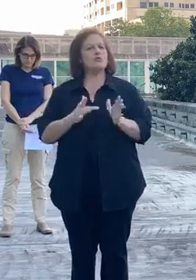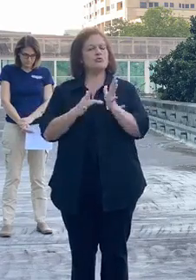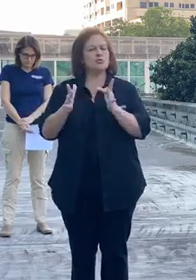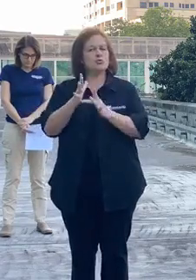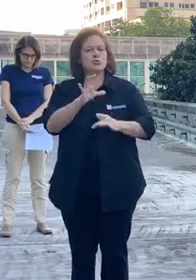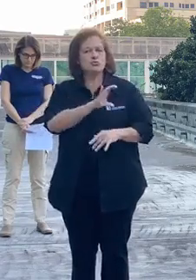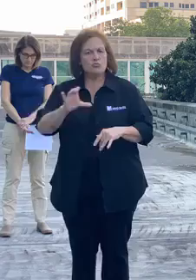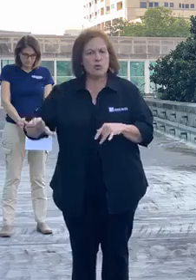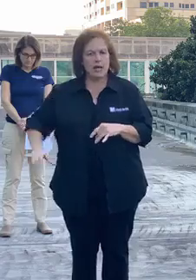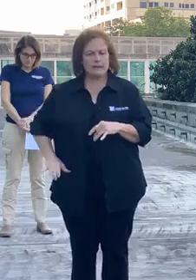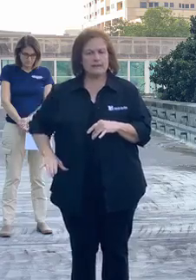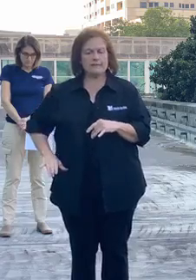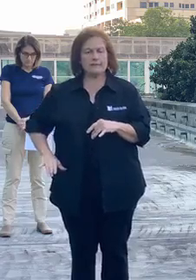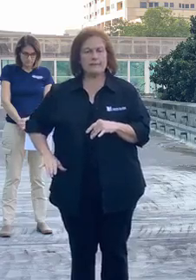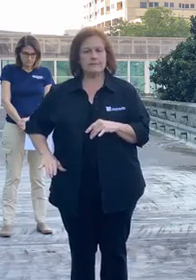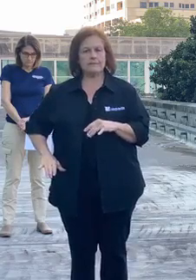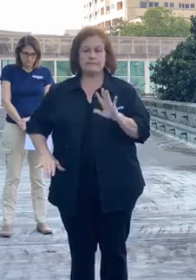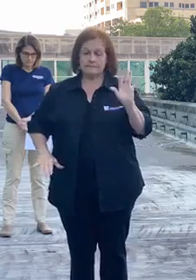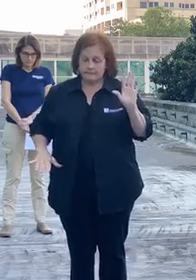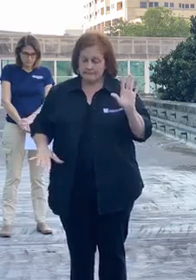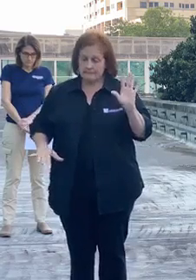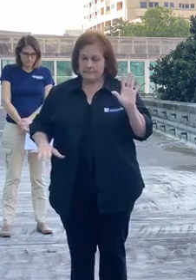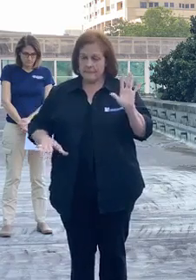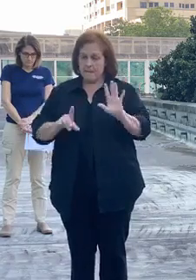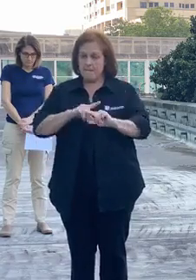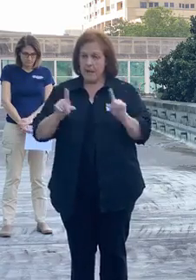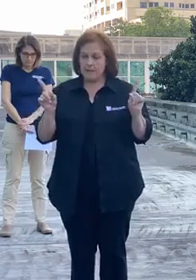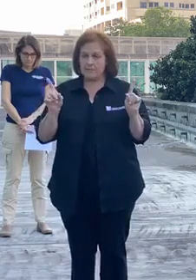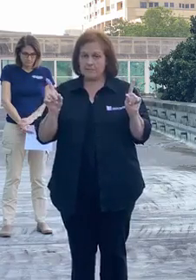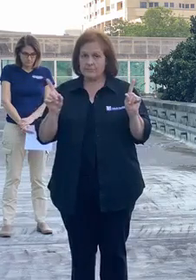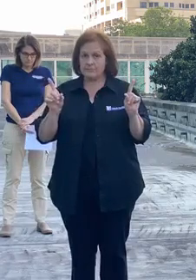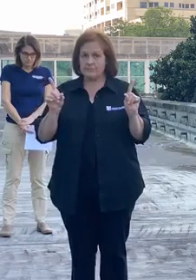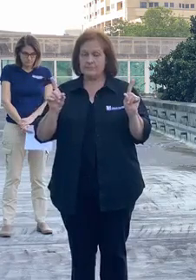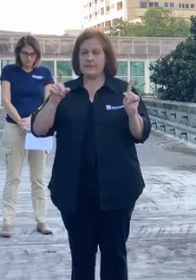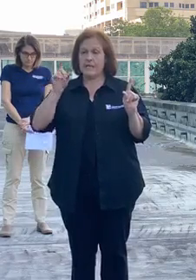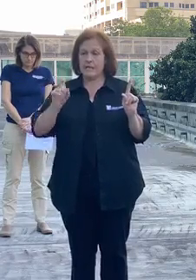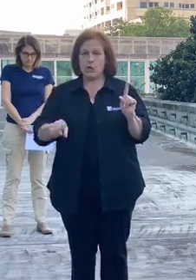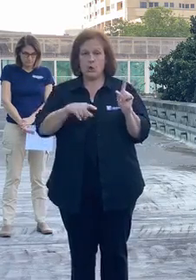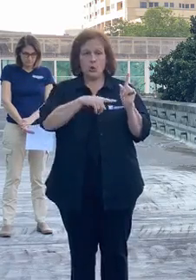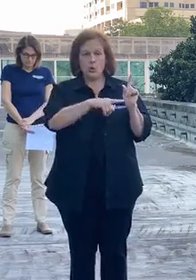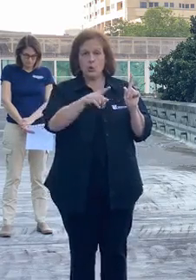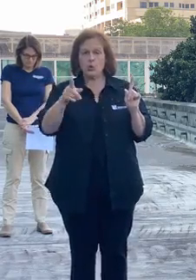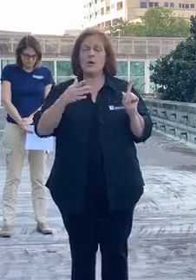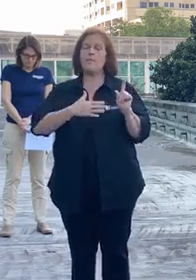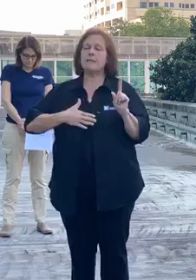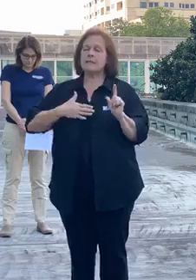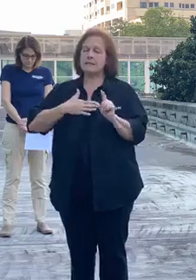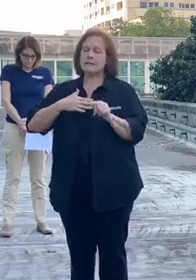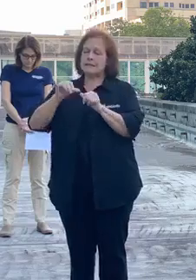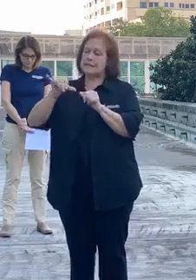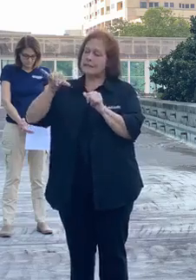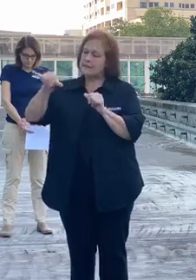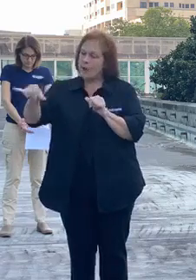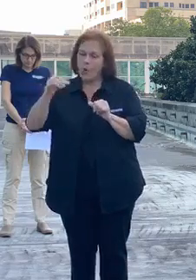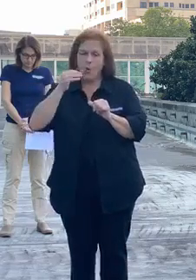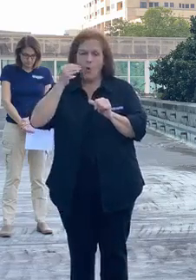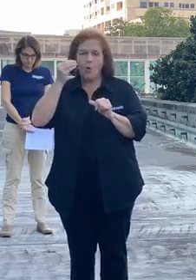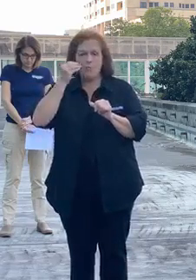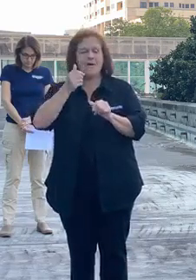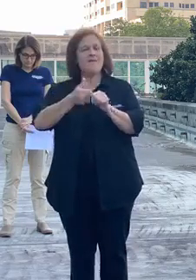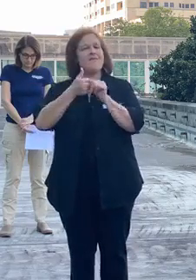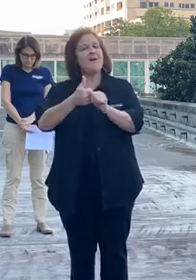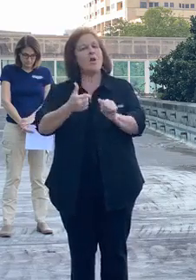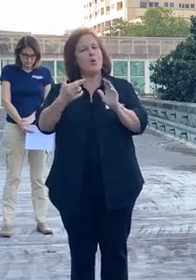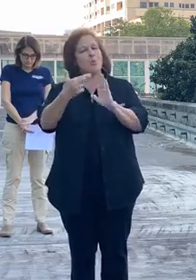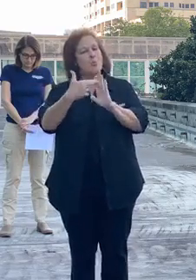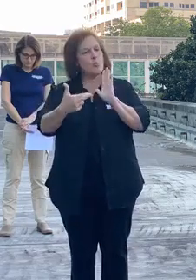Jesus Christ. But again, we need you to stay at home, follow our